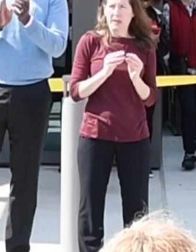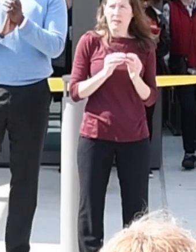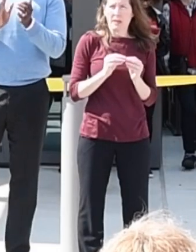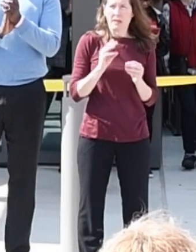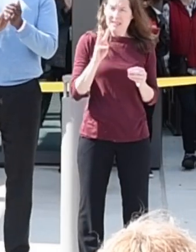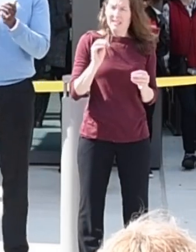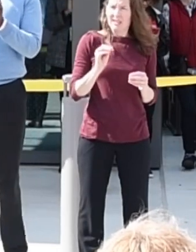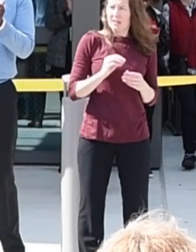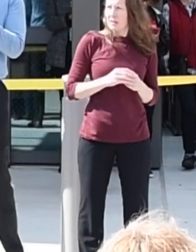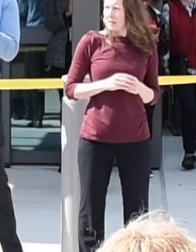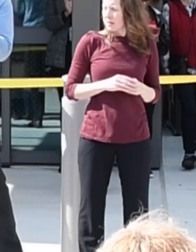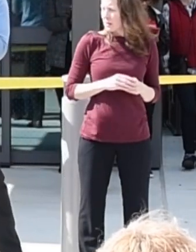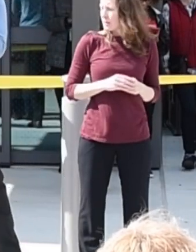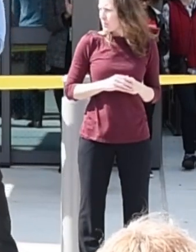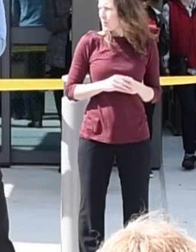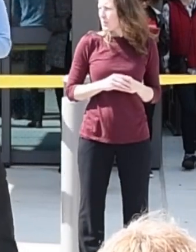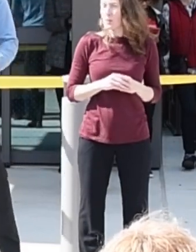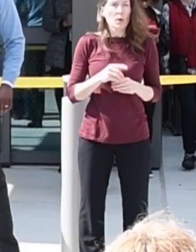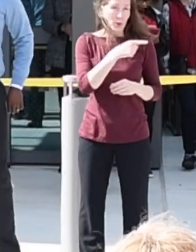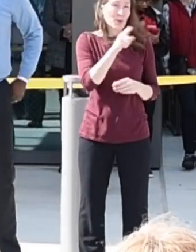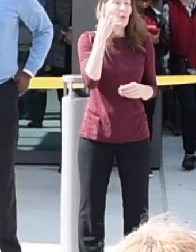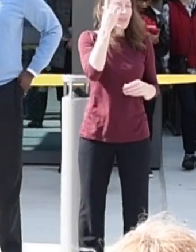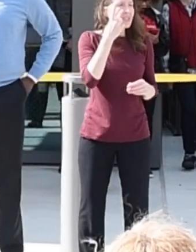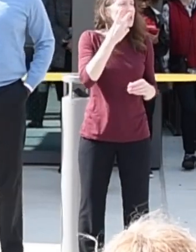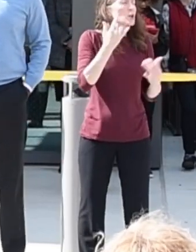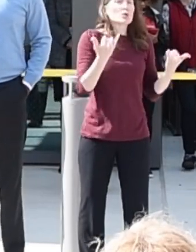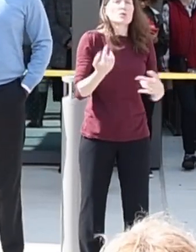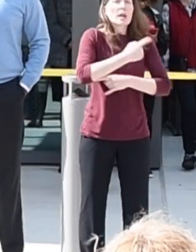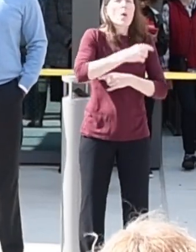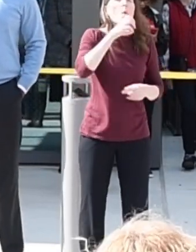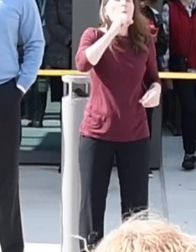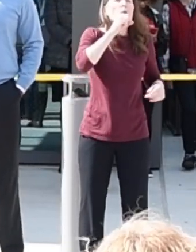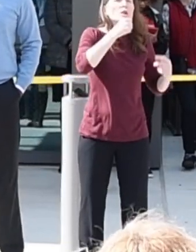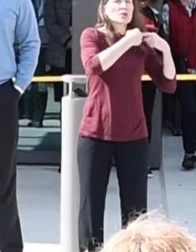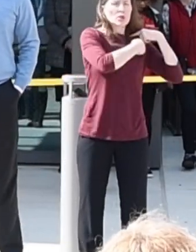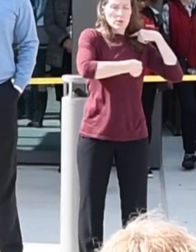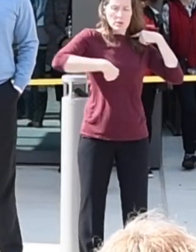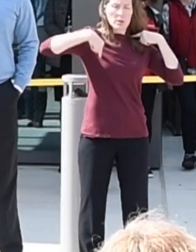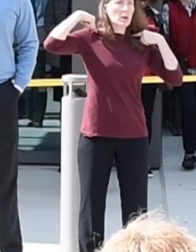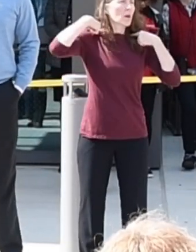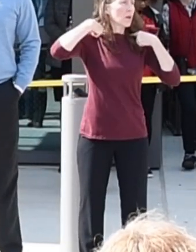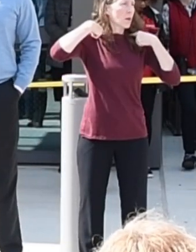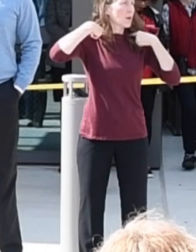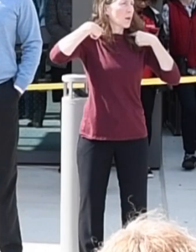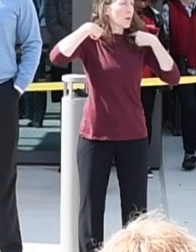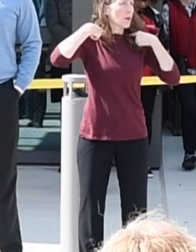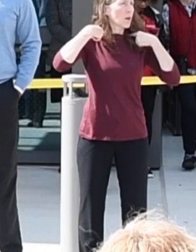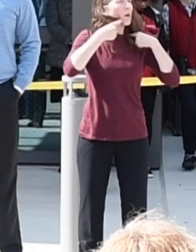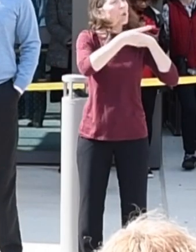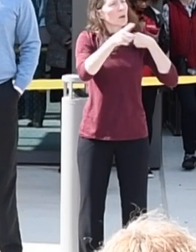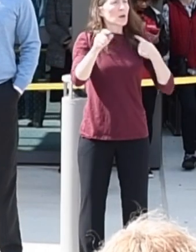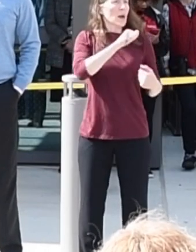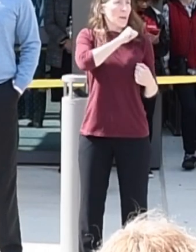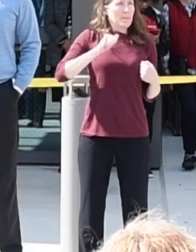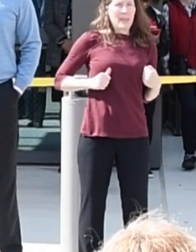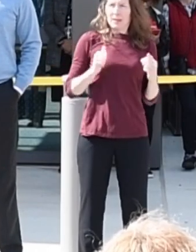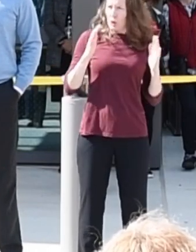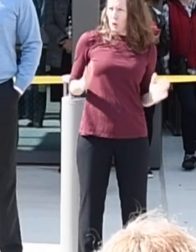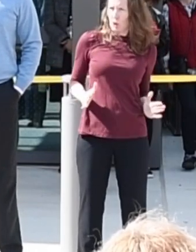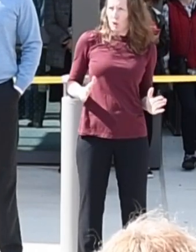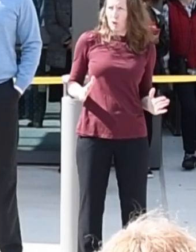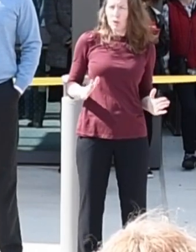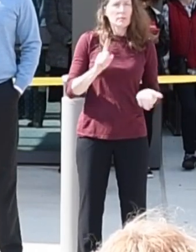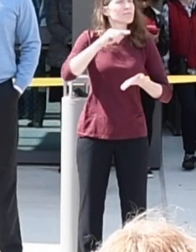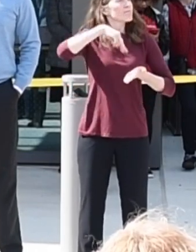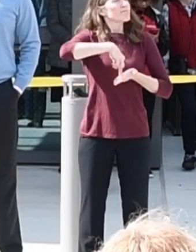Yeah. And you'll see them here today with the orange lanyards. They are our ambassadors in the lobby, in the community,